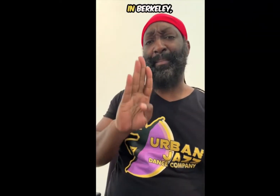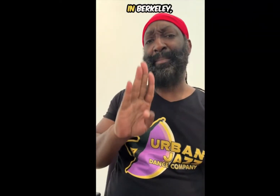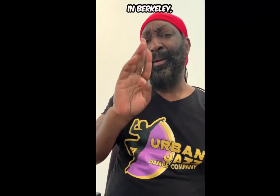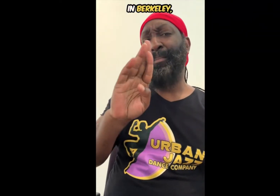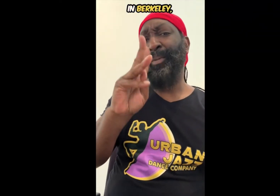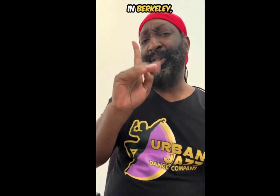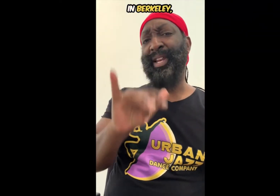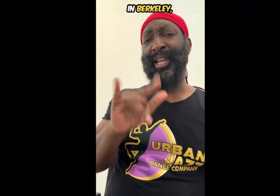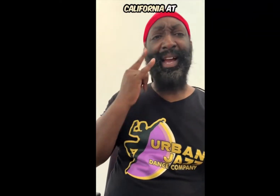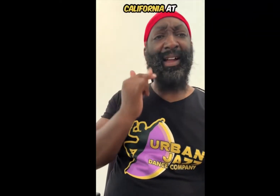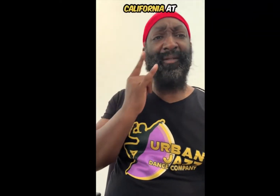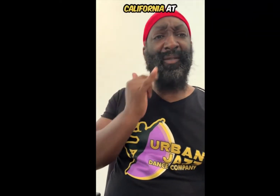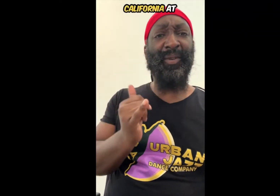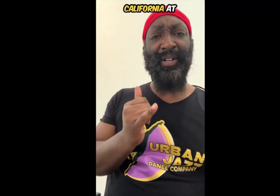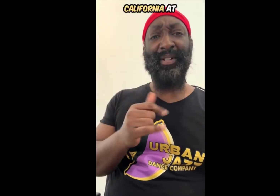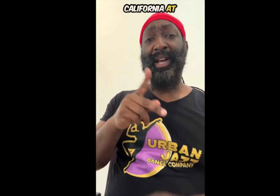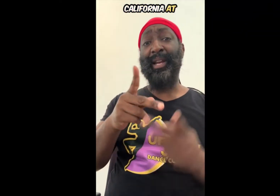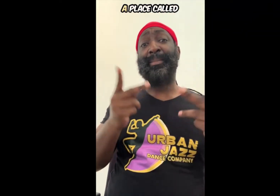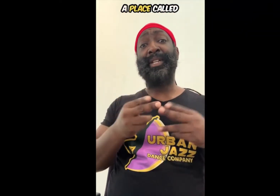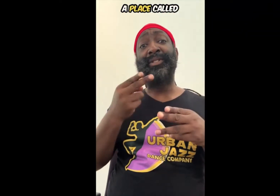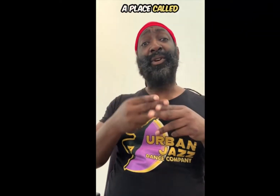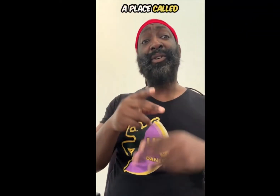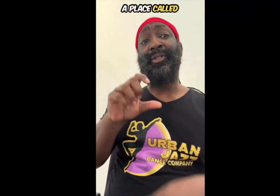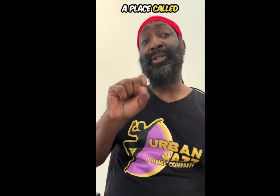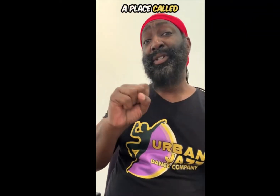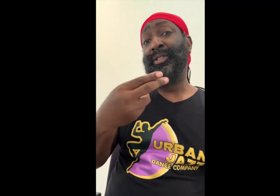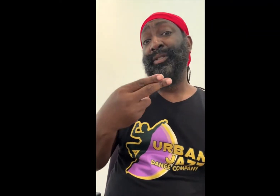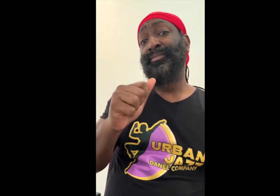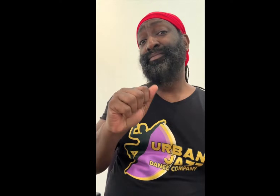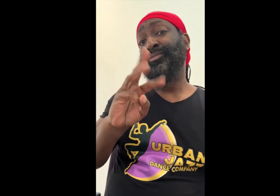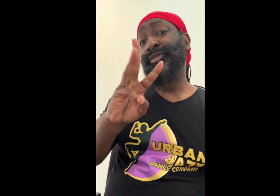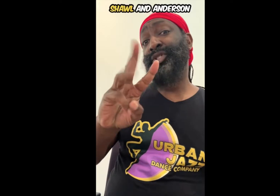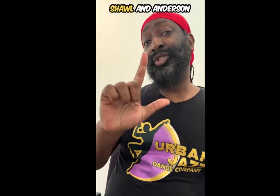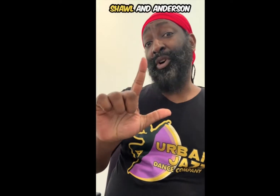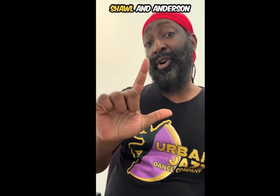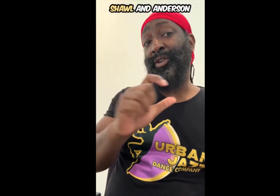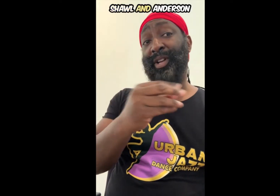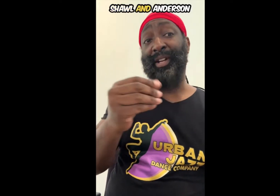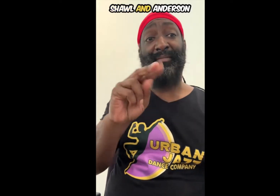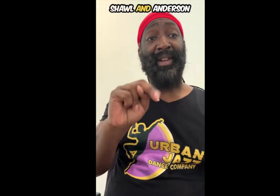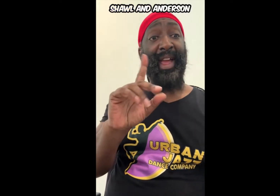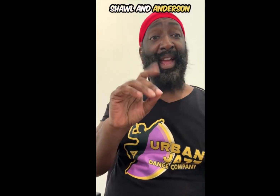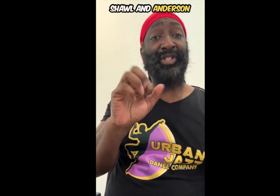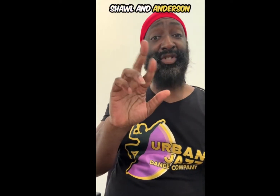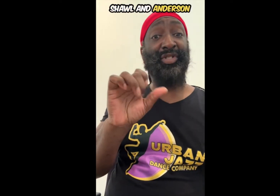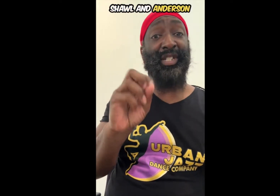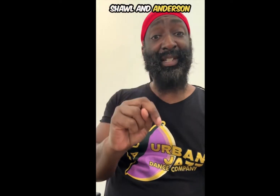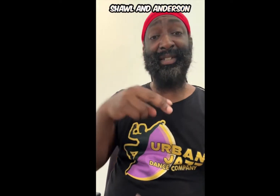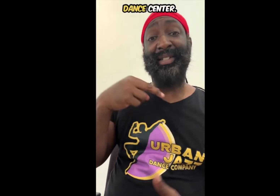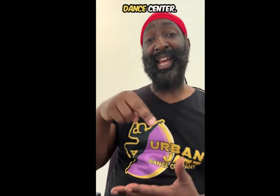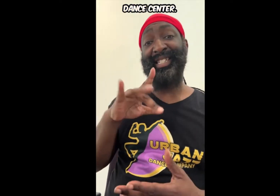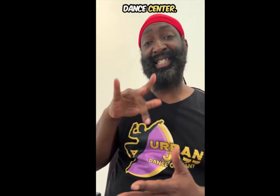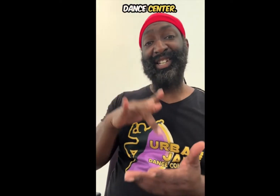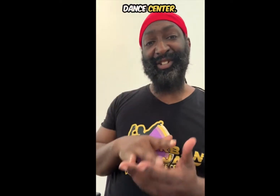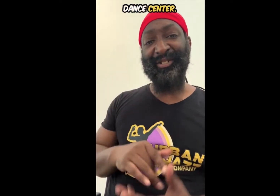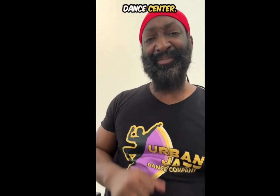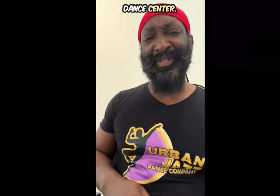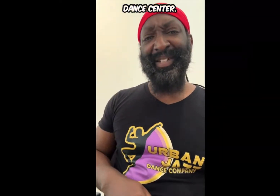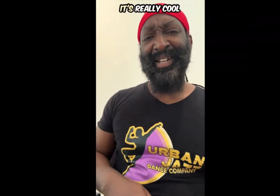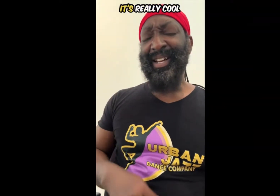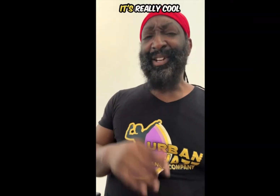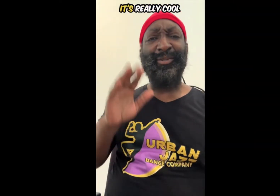happening in Berkeley, California, at a place called Shawl and Anderson Dance